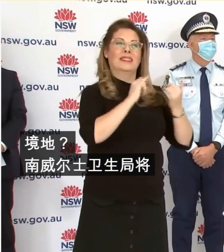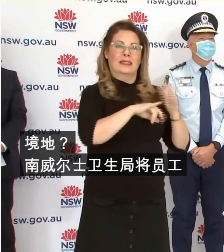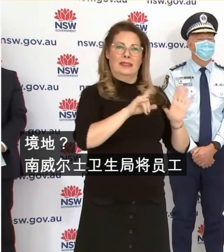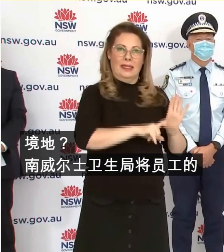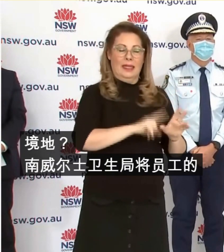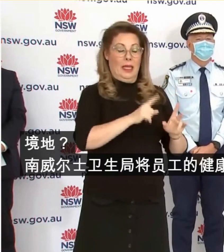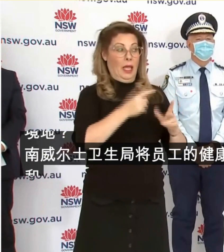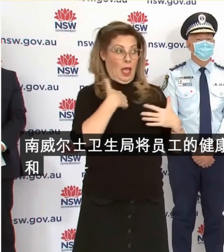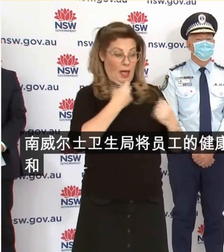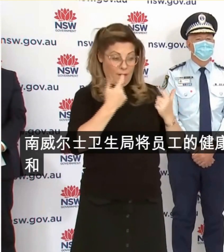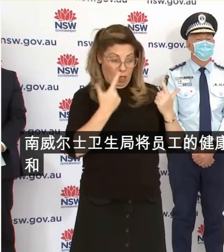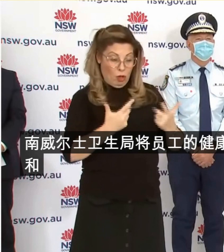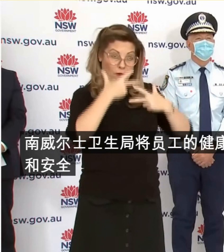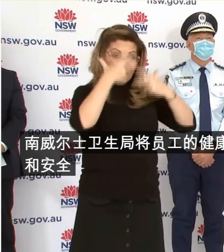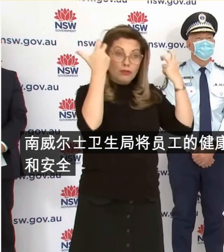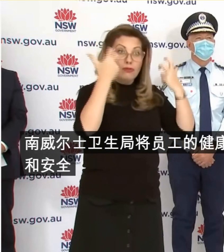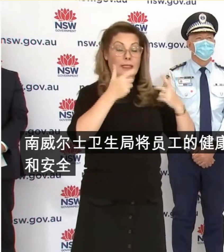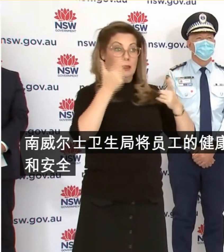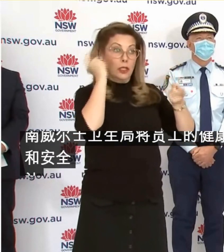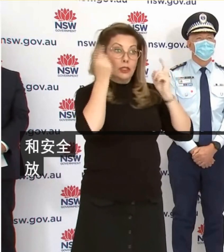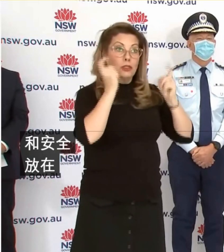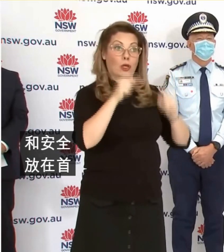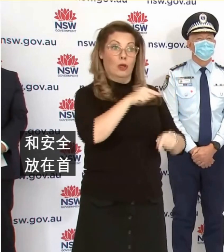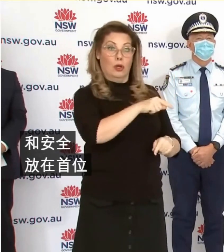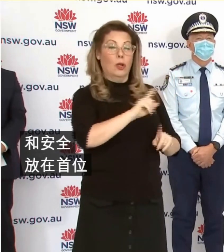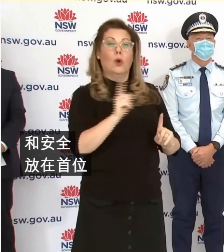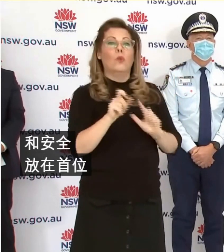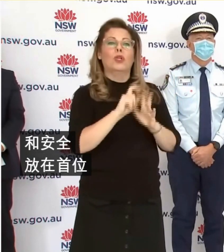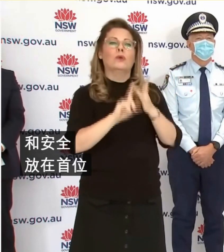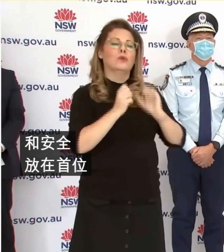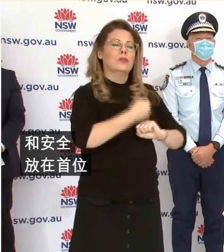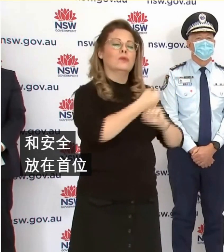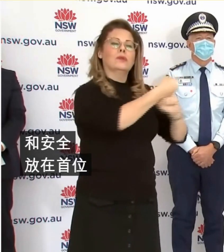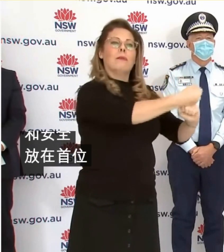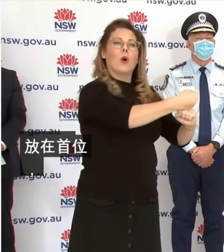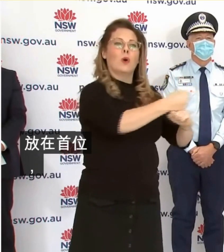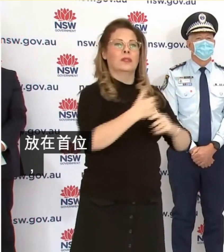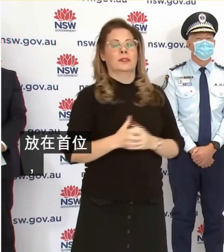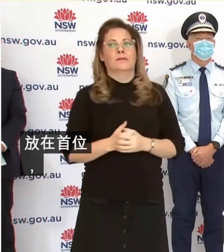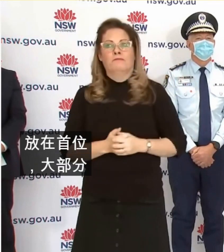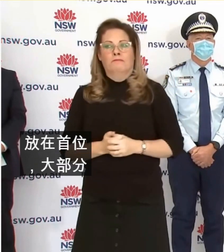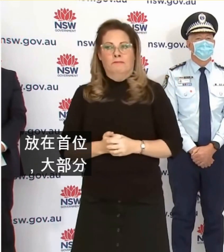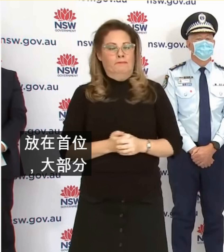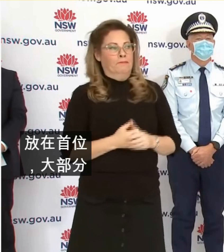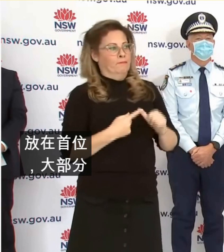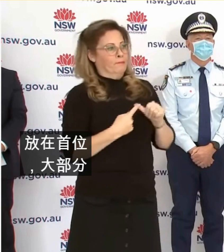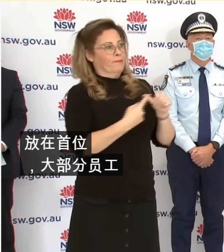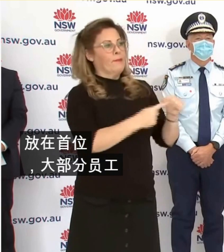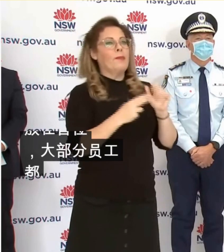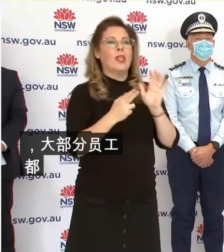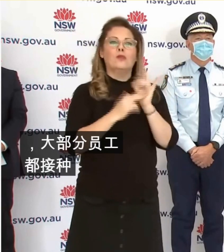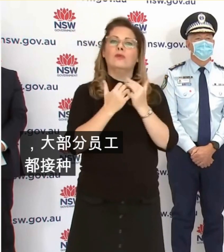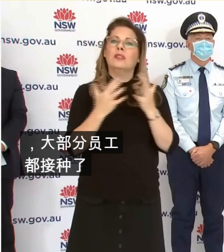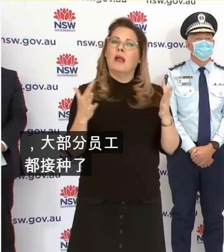into danger? New South Wales Health takes the health and safety of its workers with the utmost priority. And a large proportion of